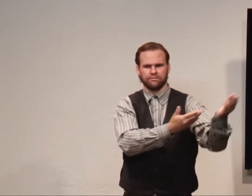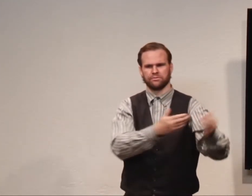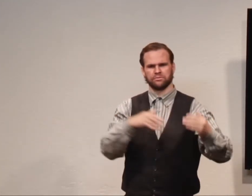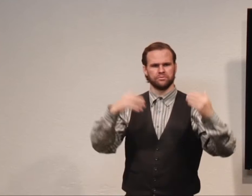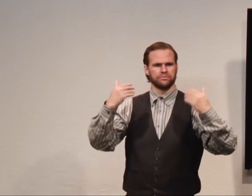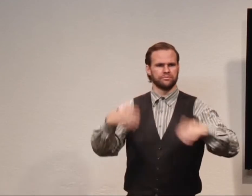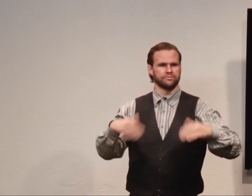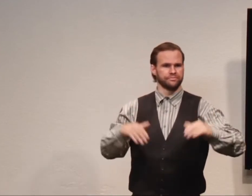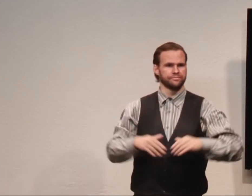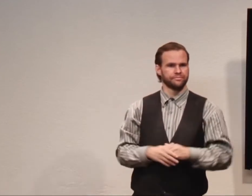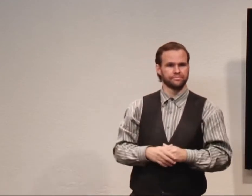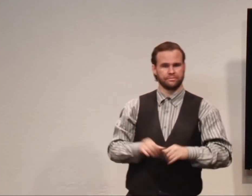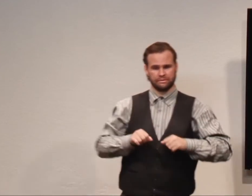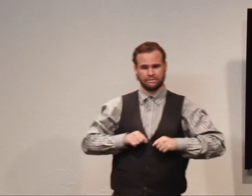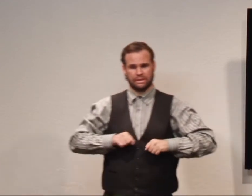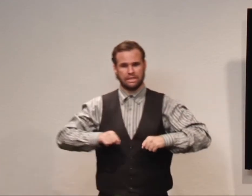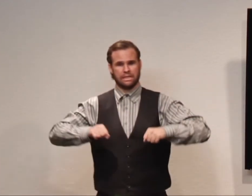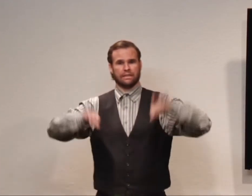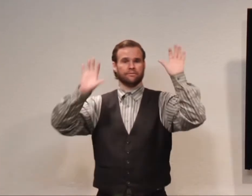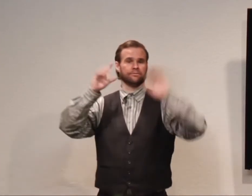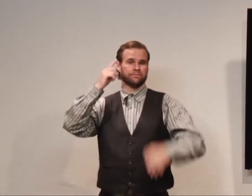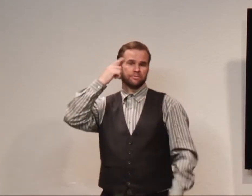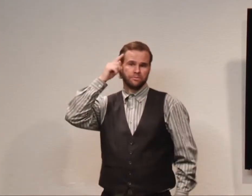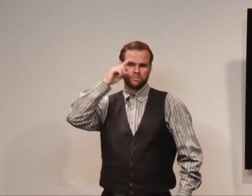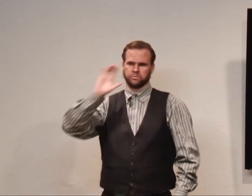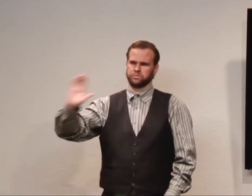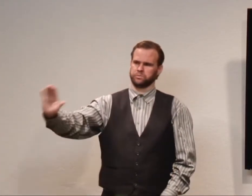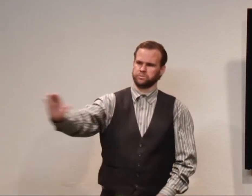Just like the offering of a lamb,